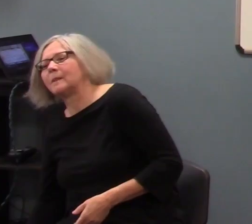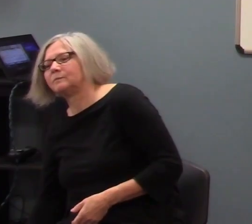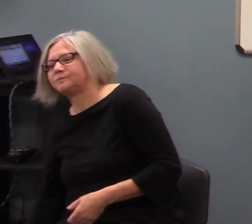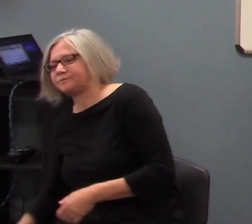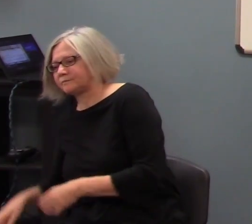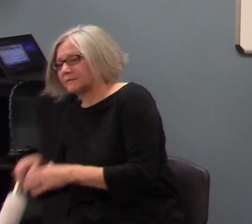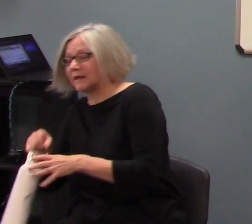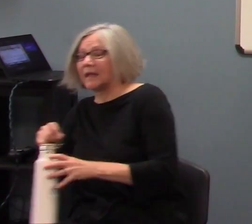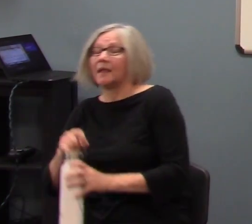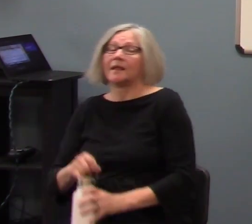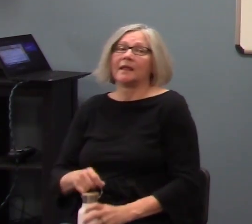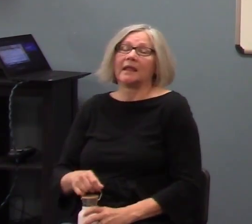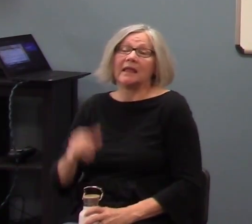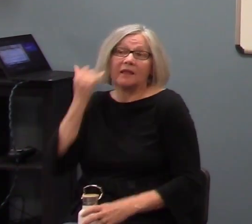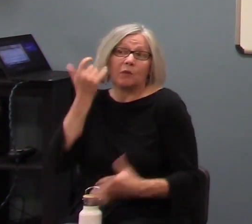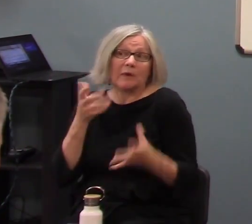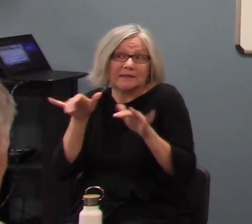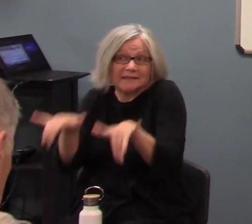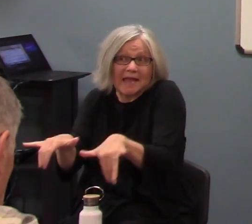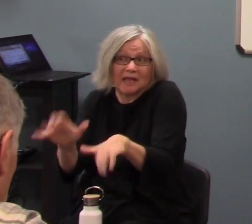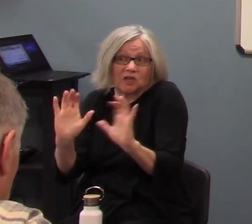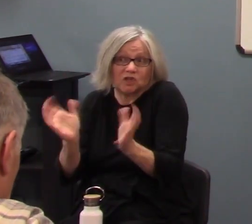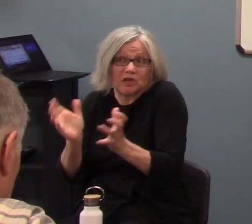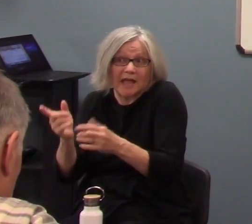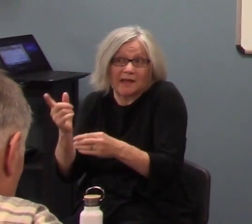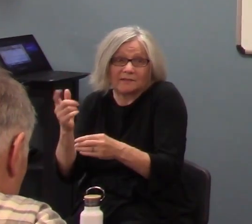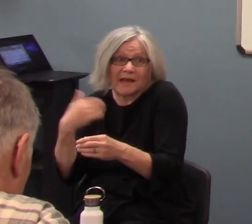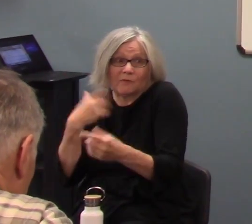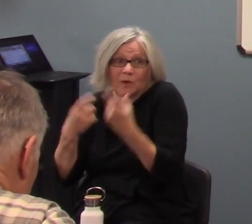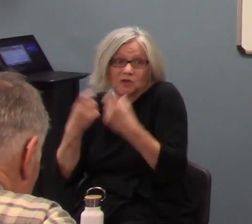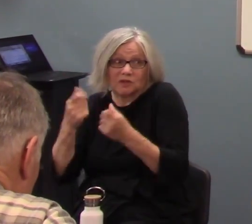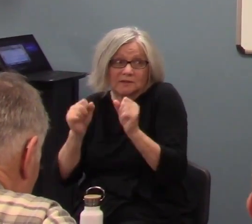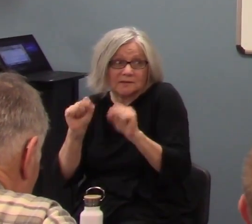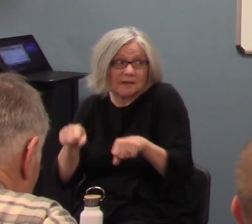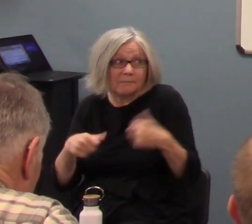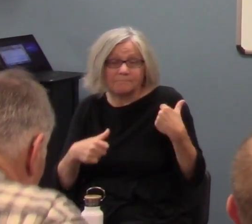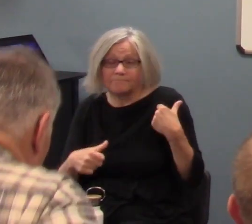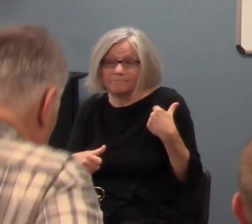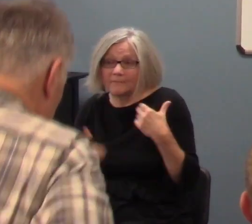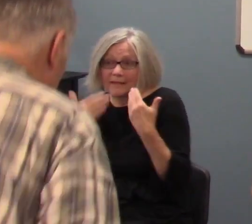you want to stick around and chat about any other questions, I'd love to answer them. And thank you for being here.